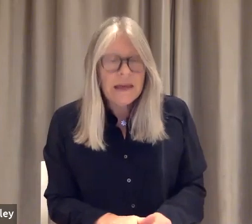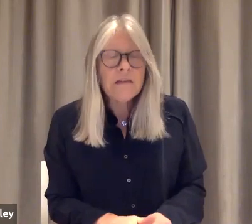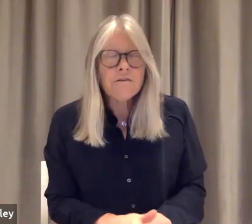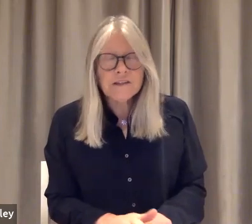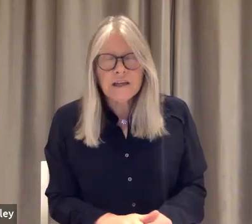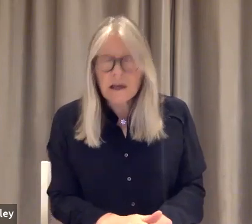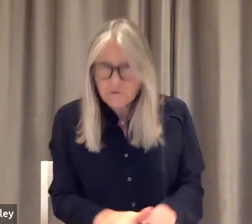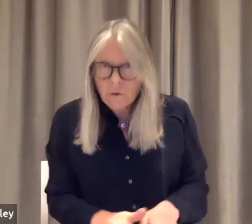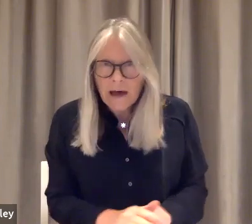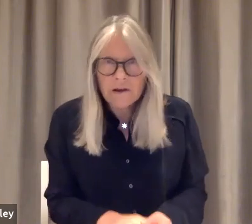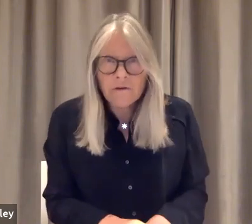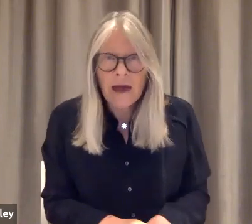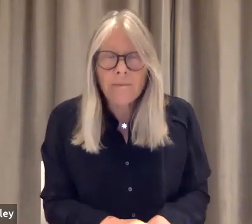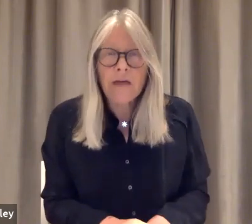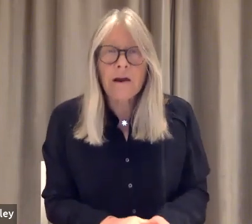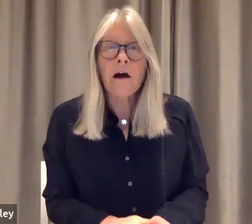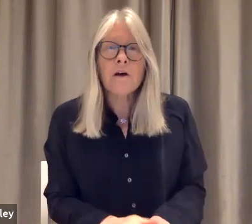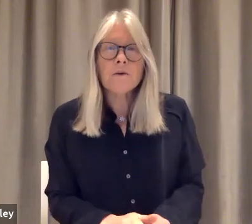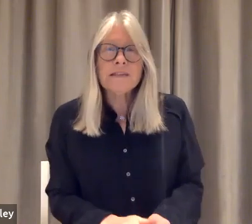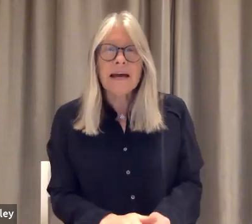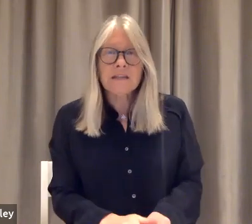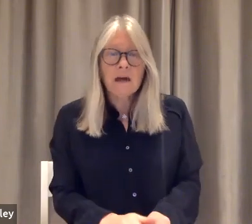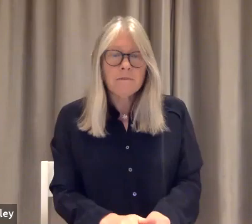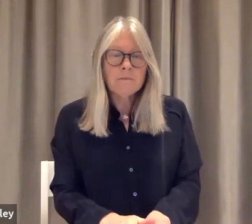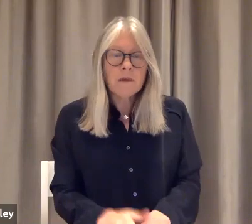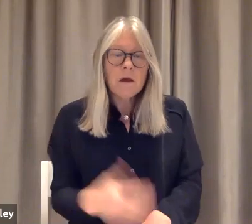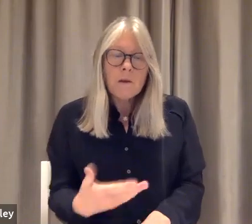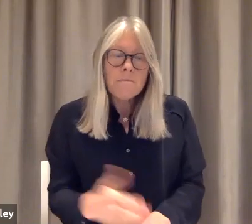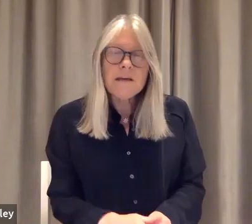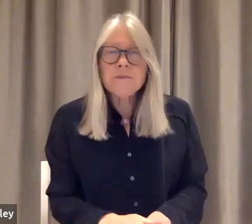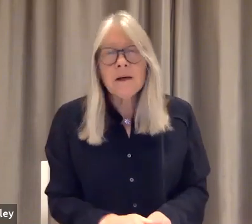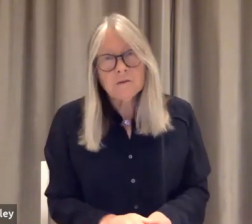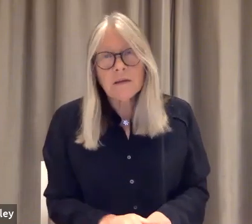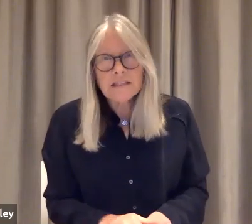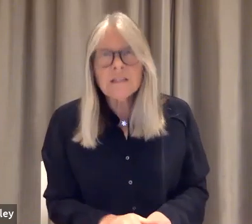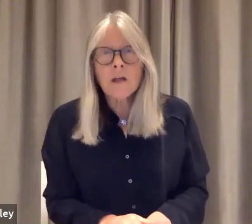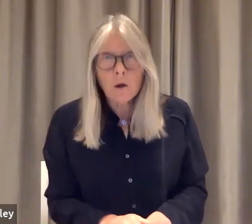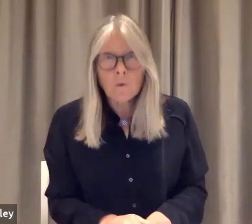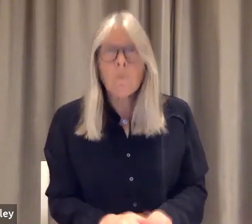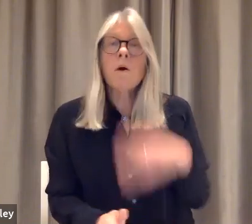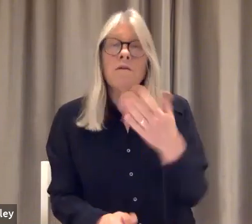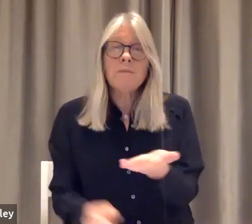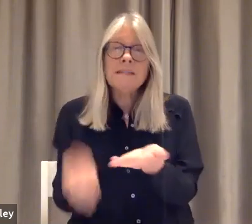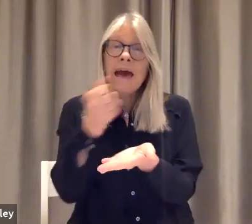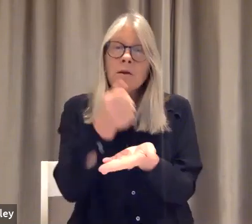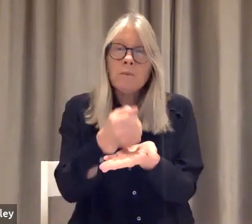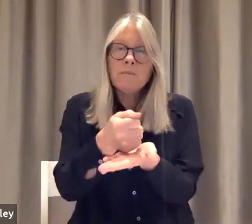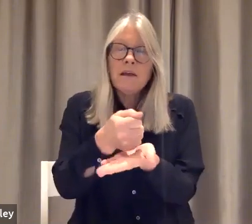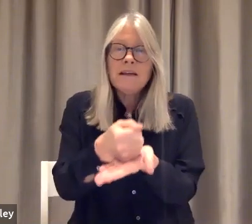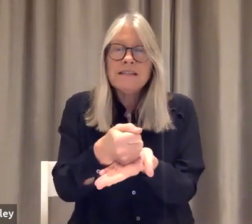keen for us to kind of all have in our vocabulary are those that meet personal needs. So one of them is help. It's this